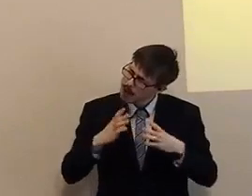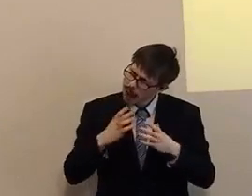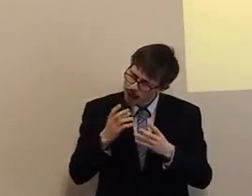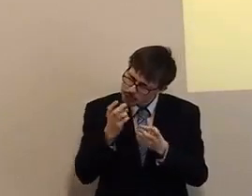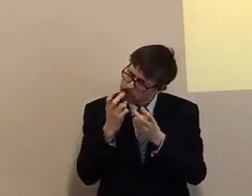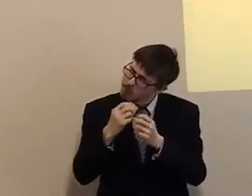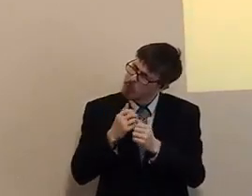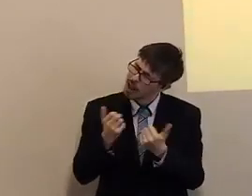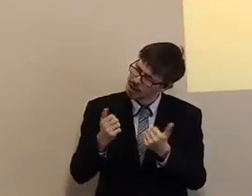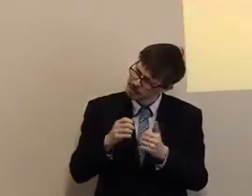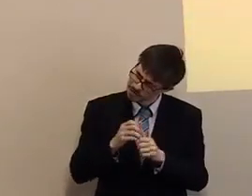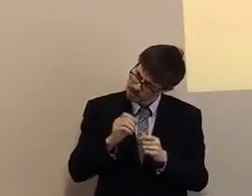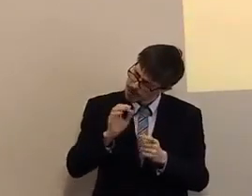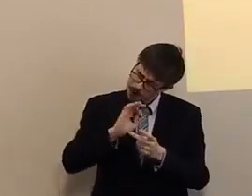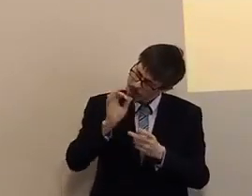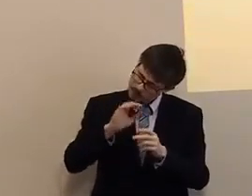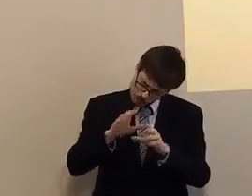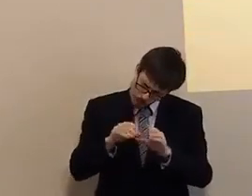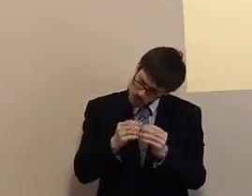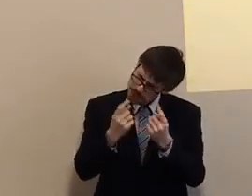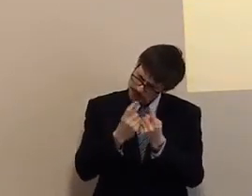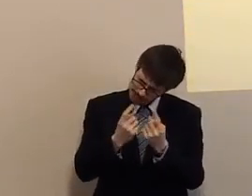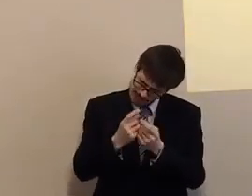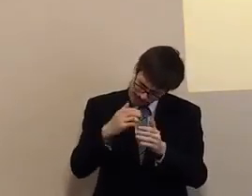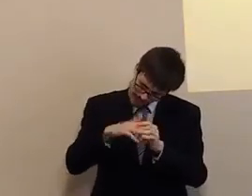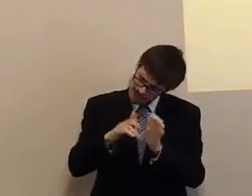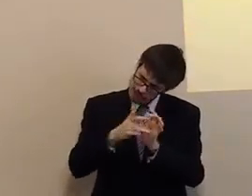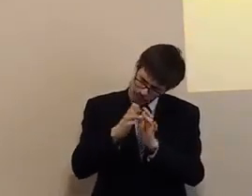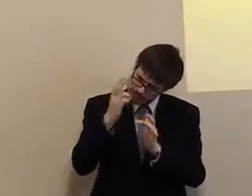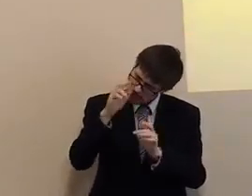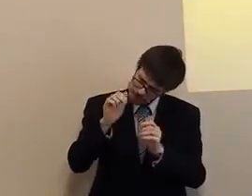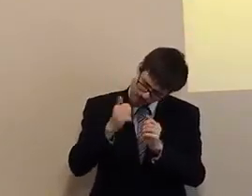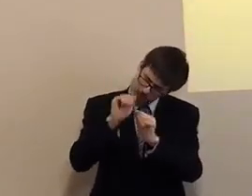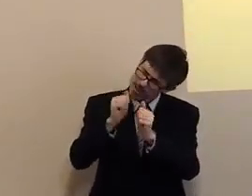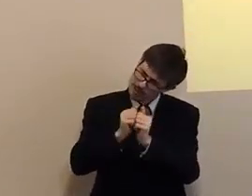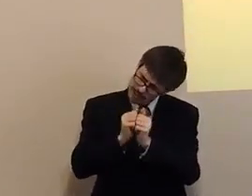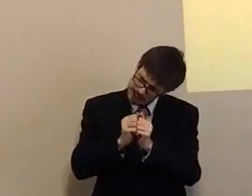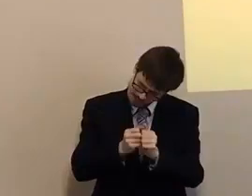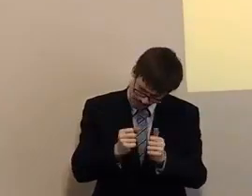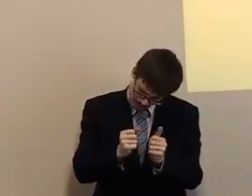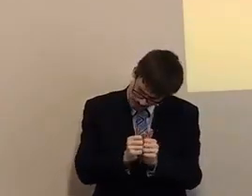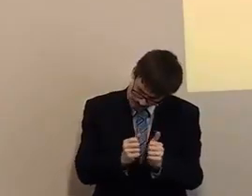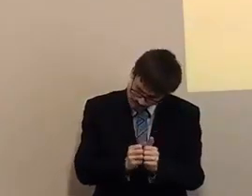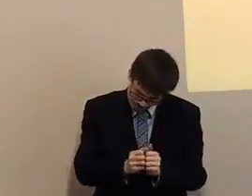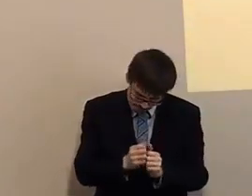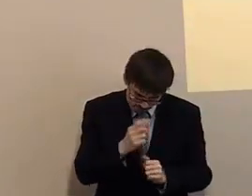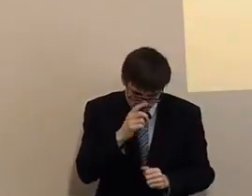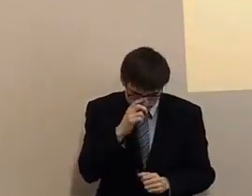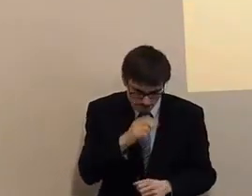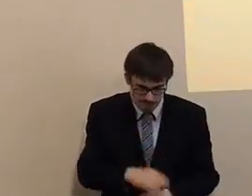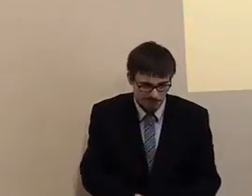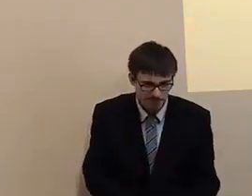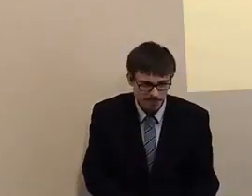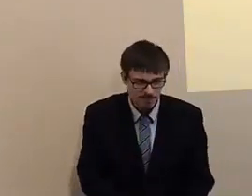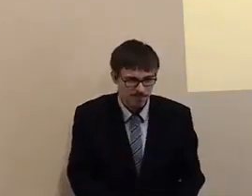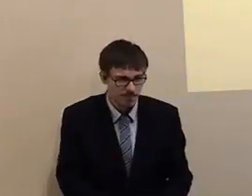to understand what is happening there. We ask all these things in Jesus' name for his sake. Amen.